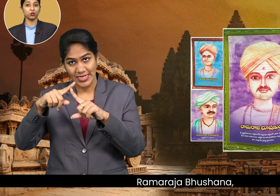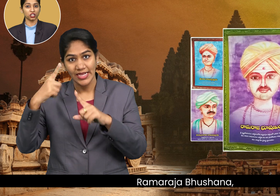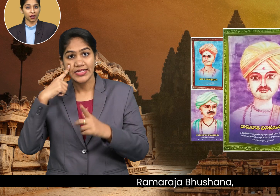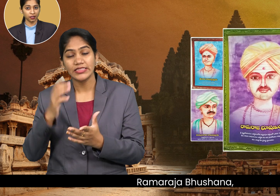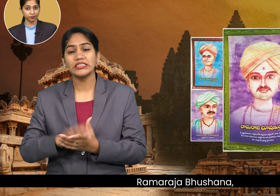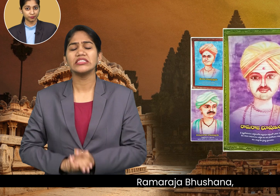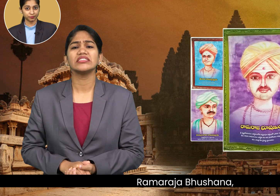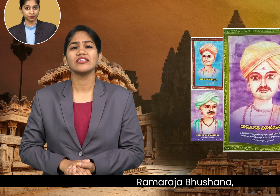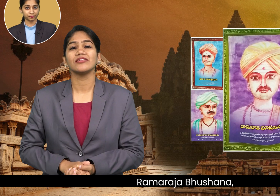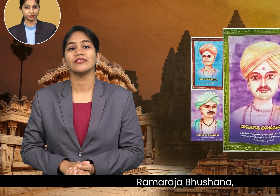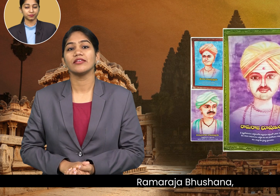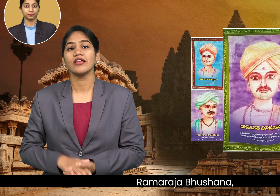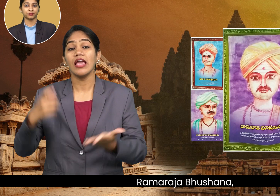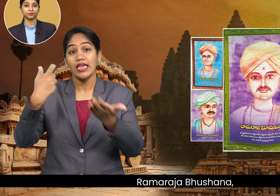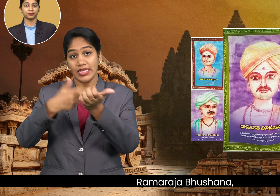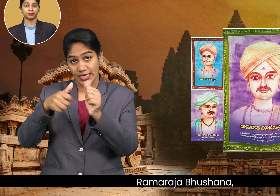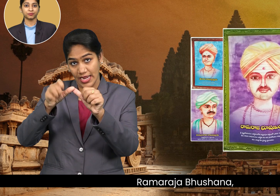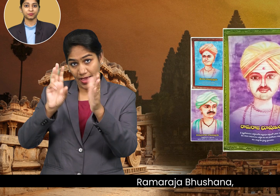Ramaraja Bhushana,